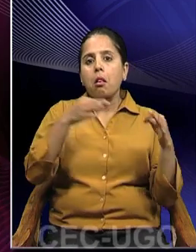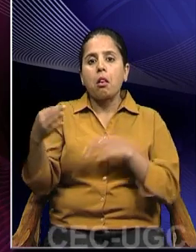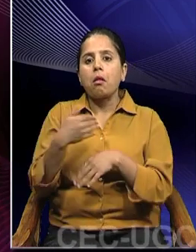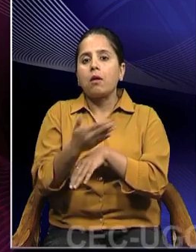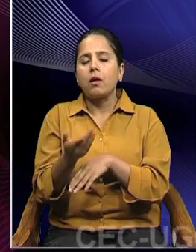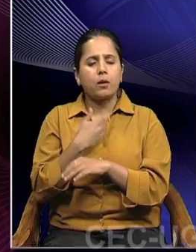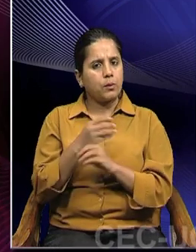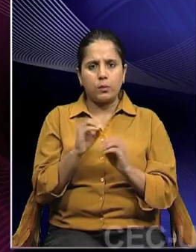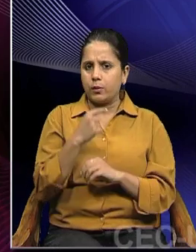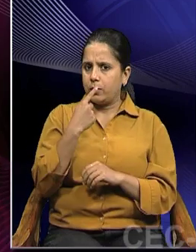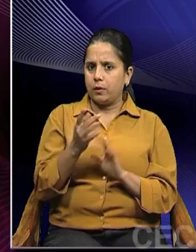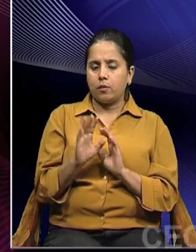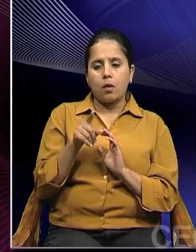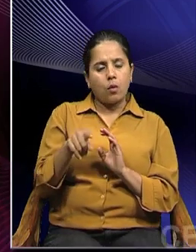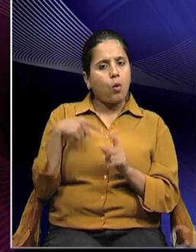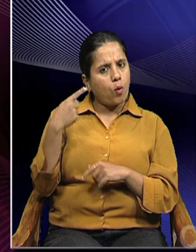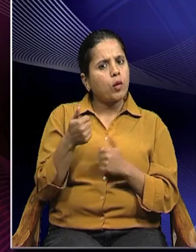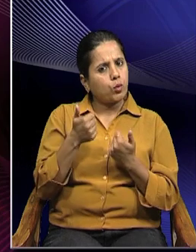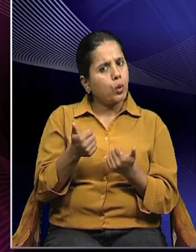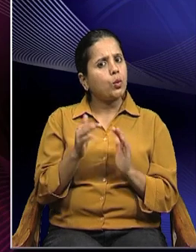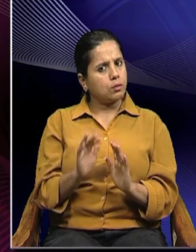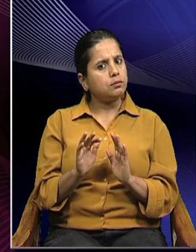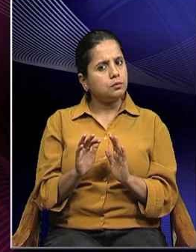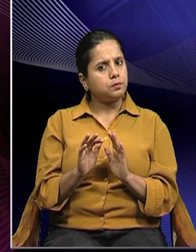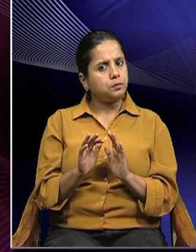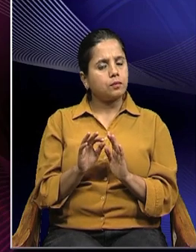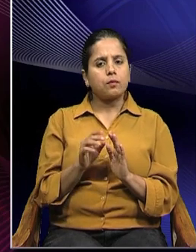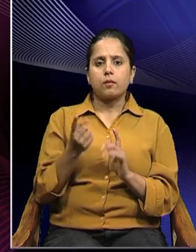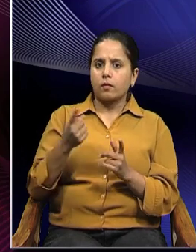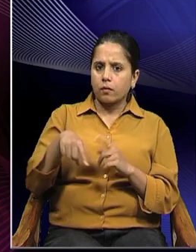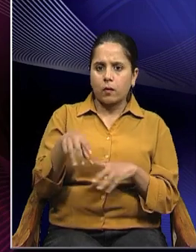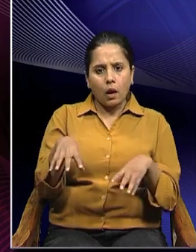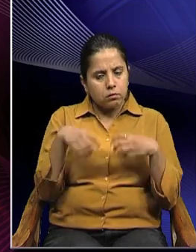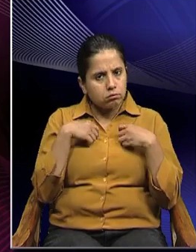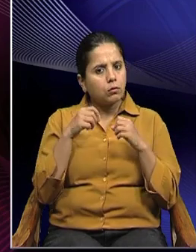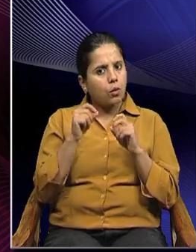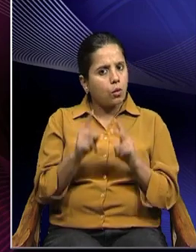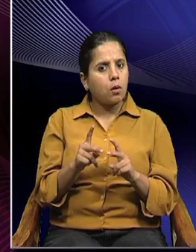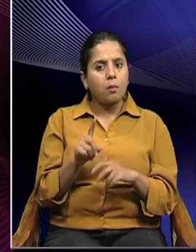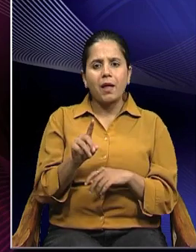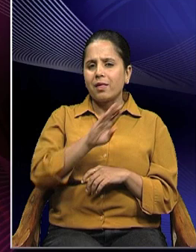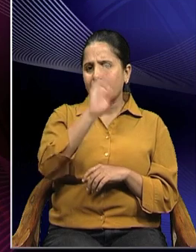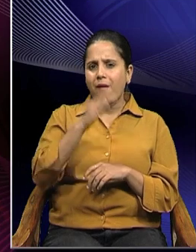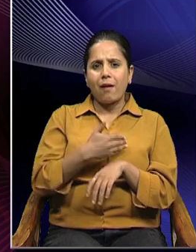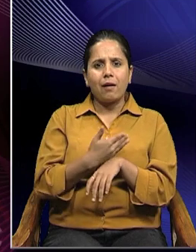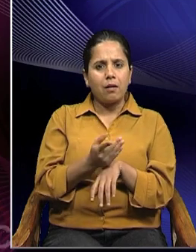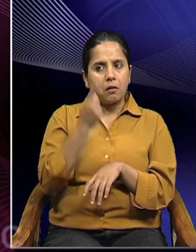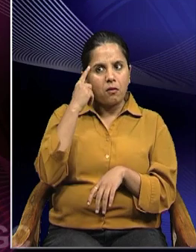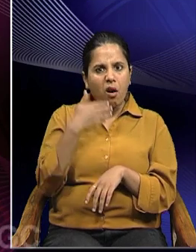So, it is always good to accept it. So, it is never late to